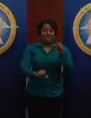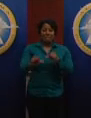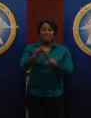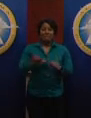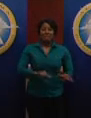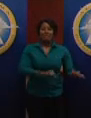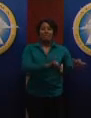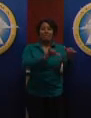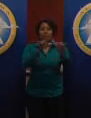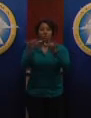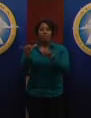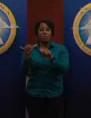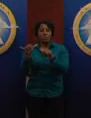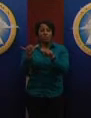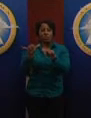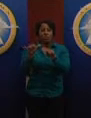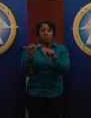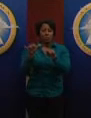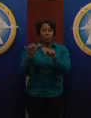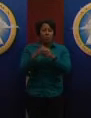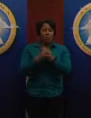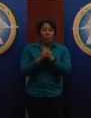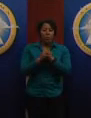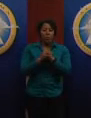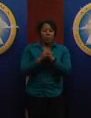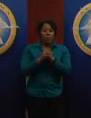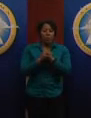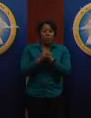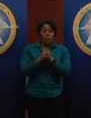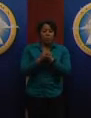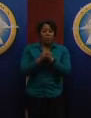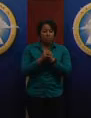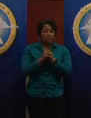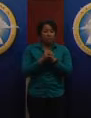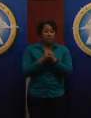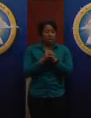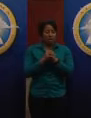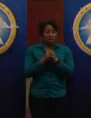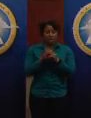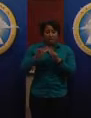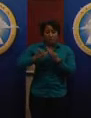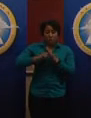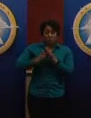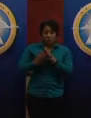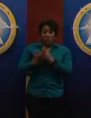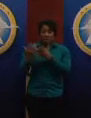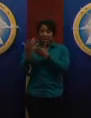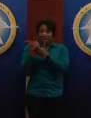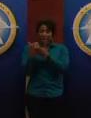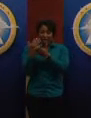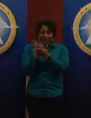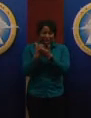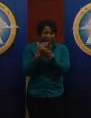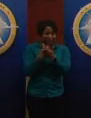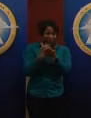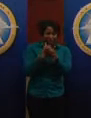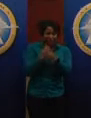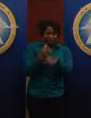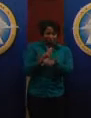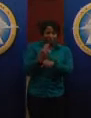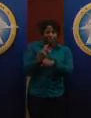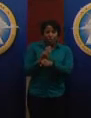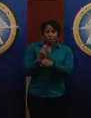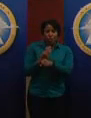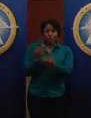curriculum. And those were gathered, that was conceived and gathered and pulled together by